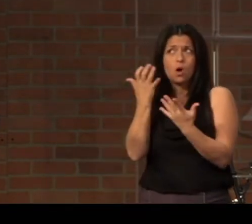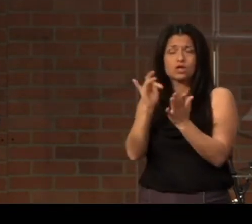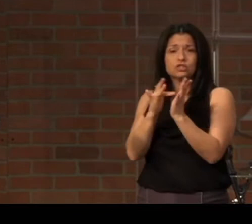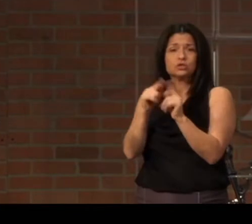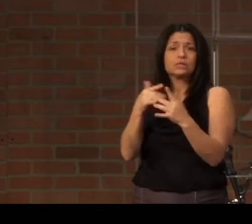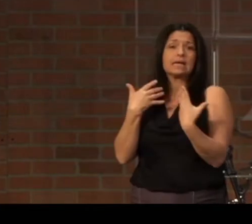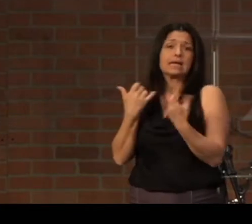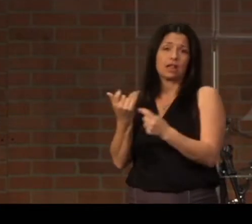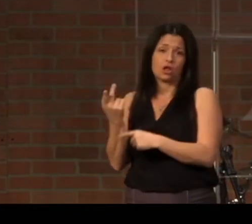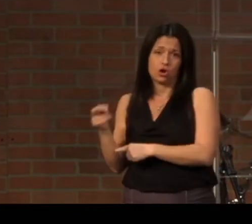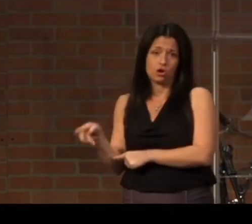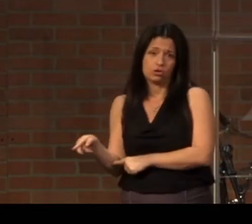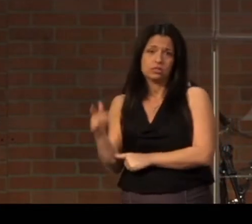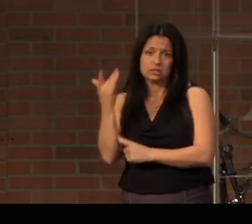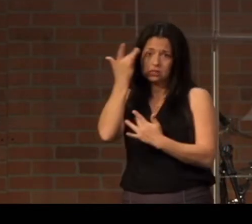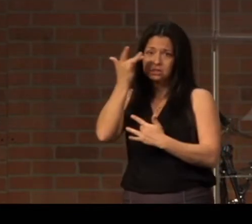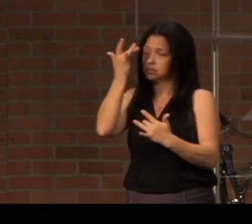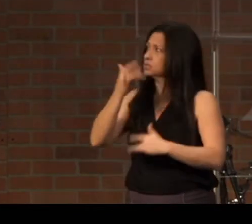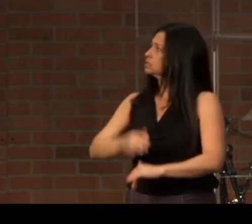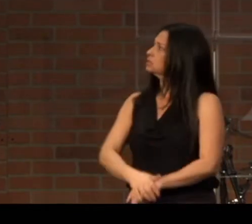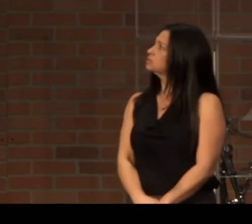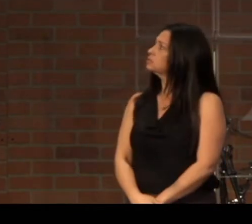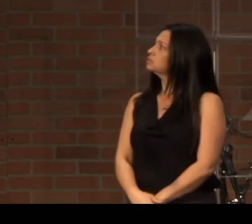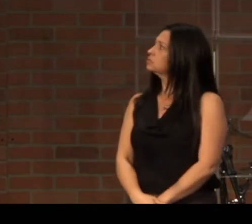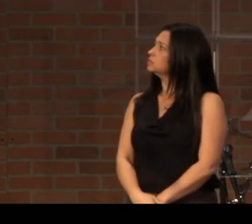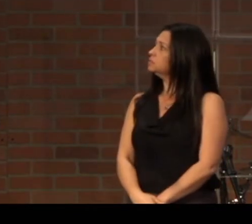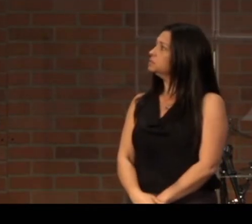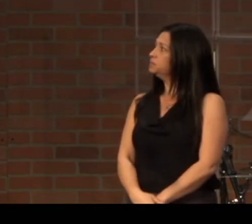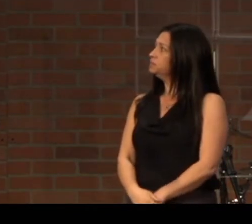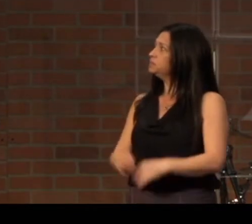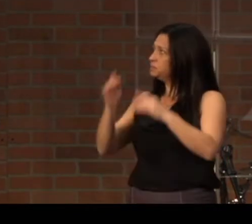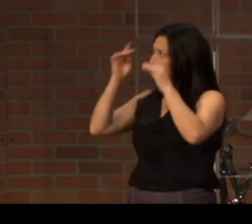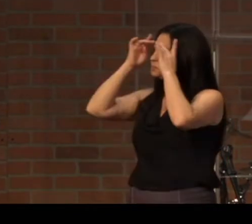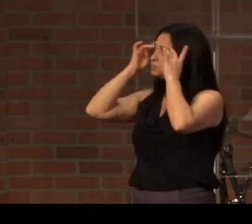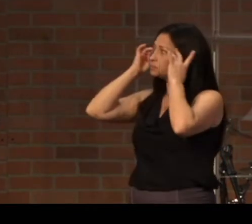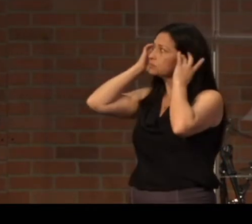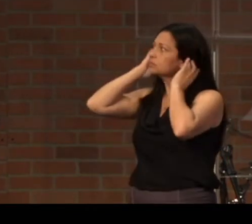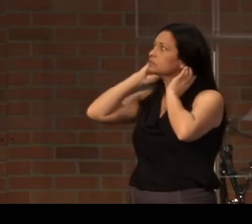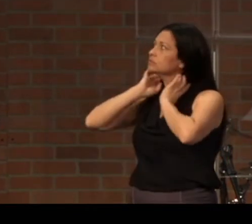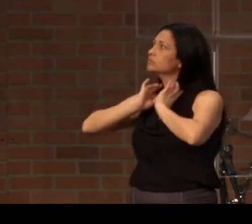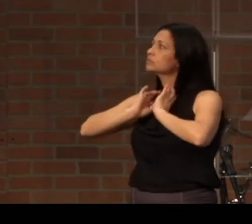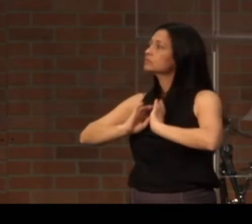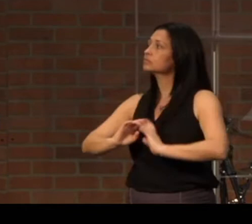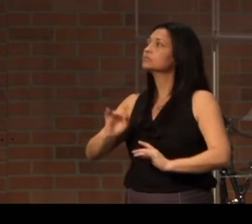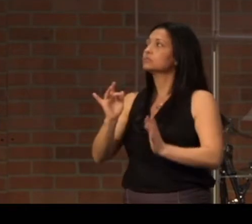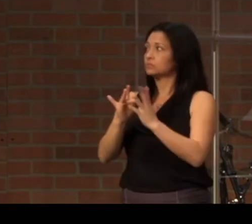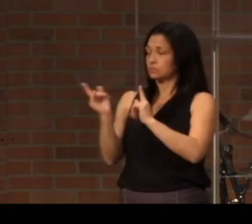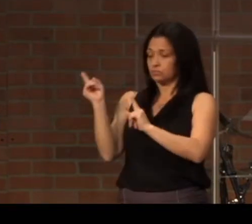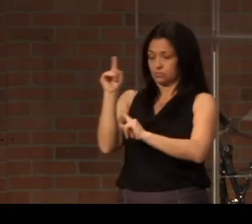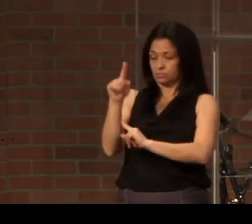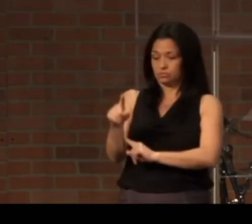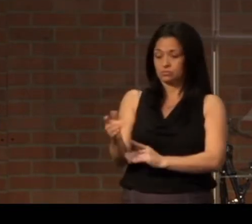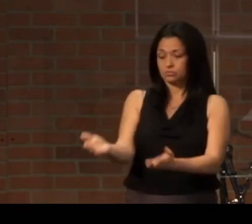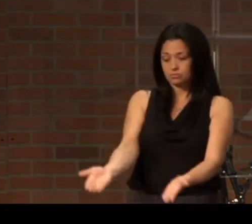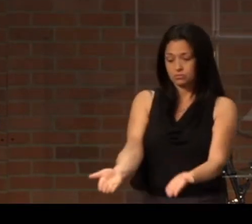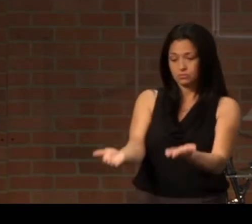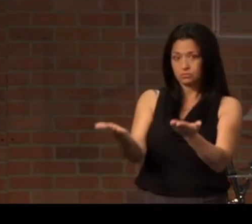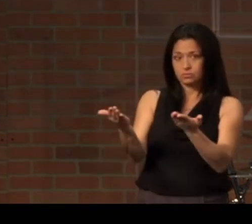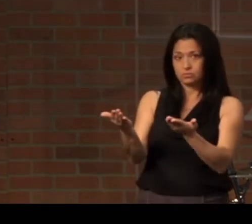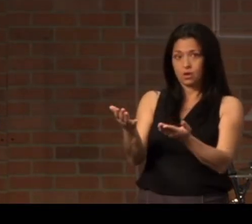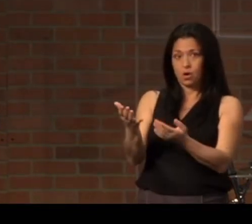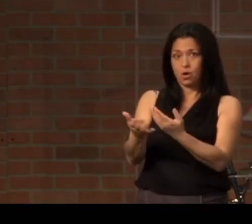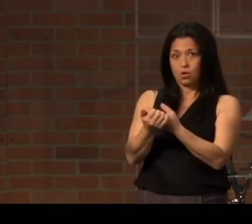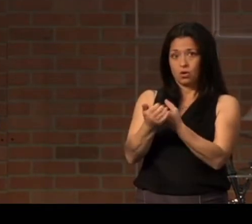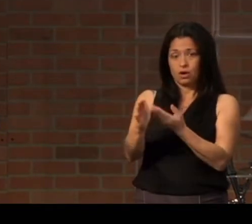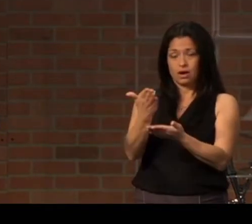lying sick with a fever, and immediately they spoke to Jesus about her, and he came to her, and he raised her up, taking her by the